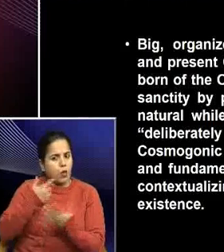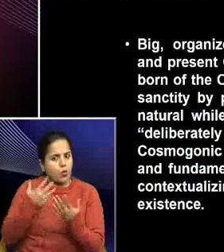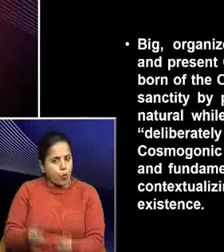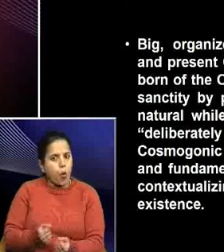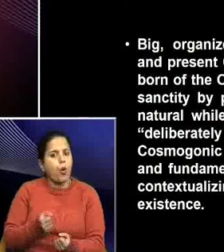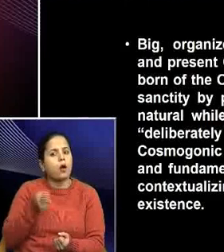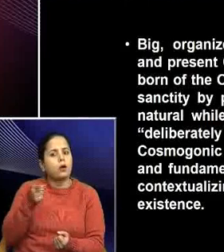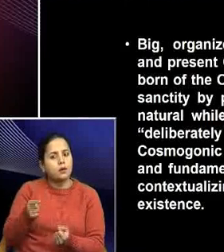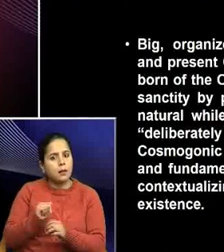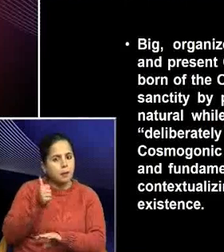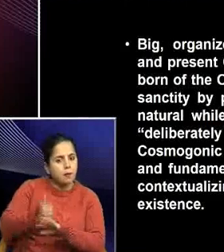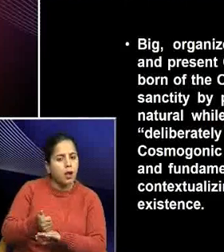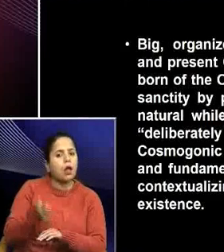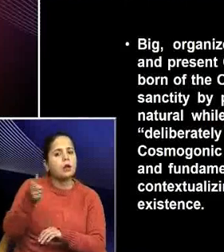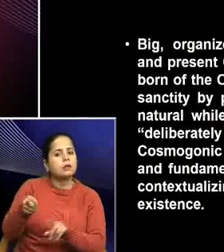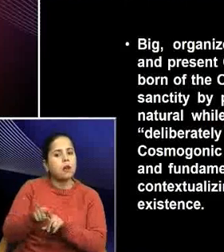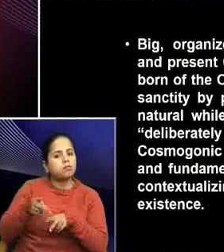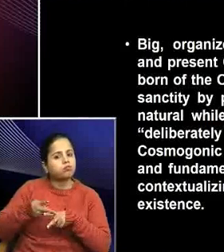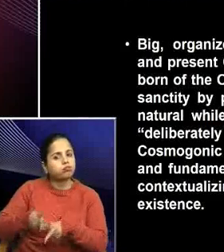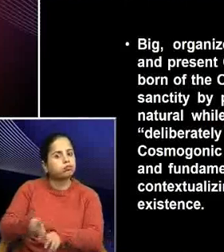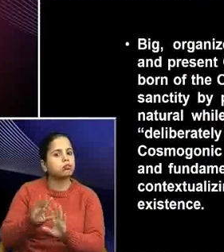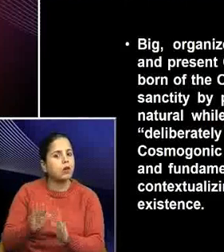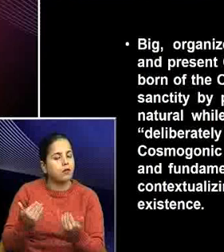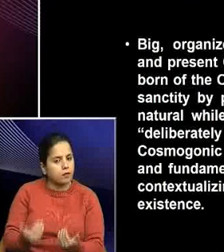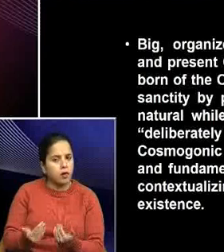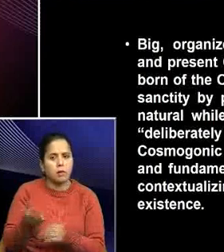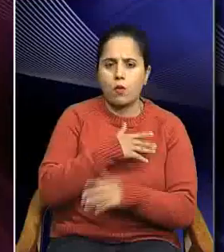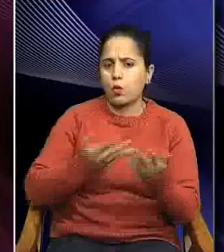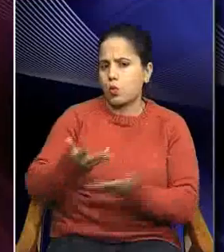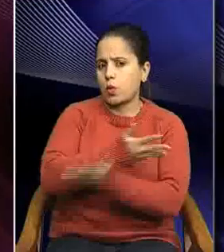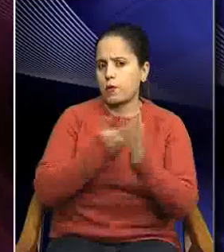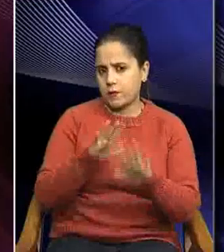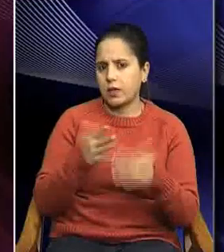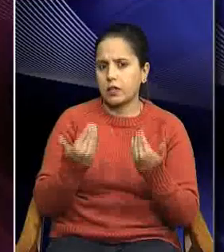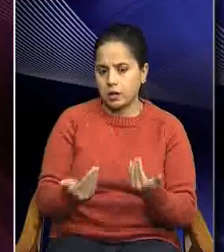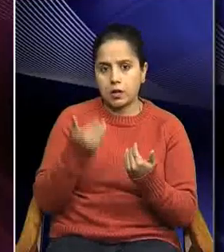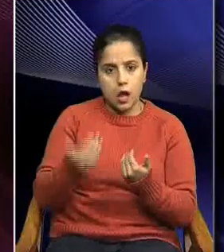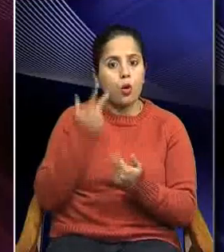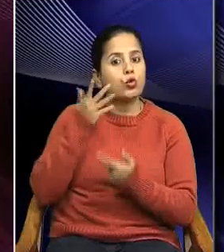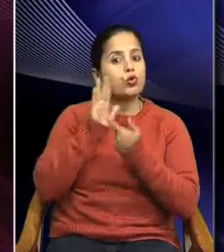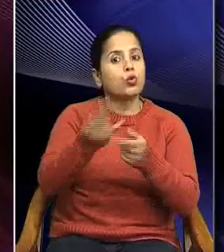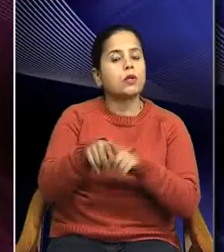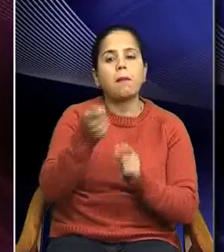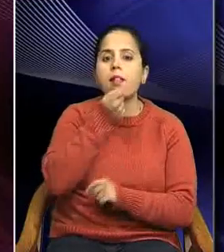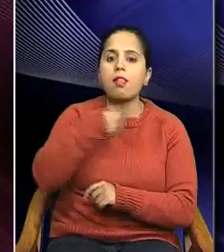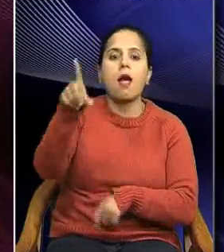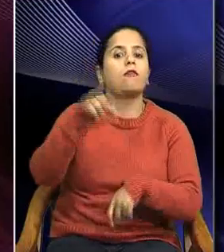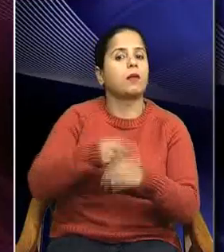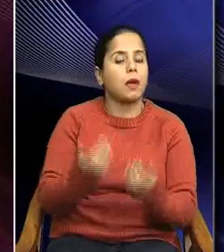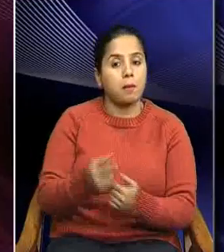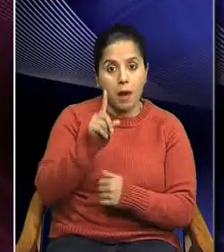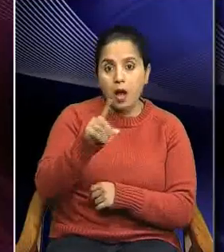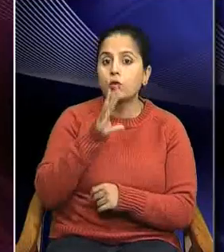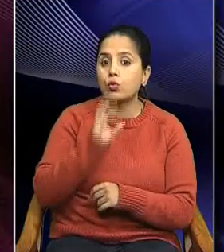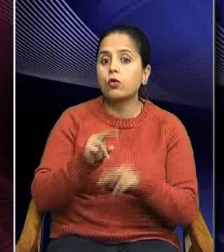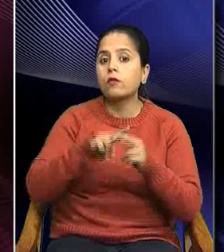established or maintained. And this is something that we have already discussed, that it is presented as eternal, but fact of the matter